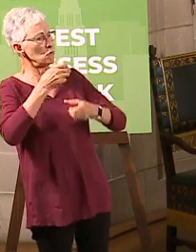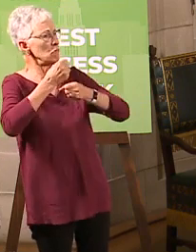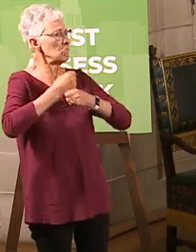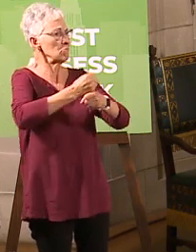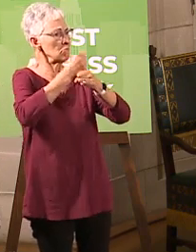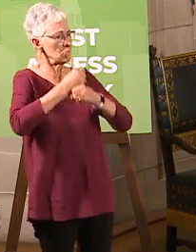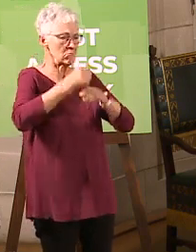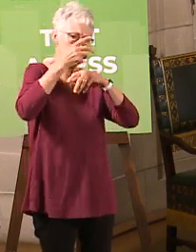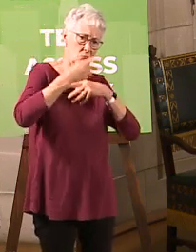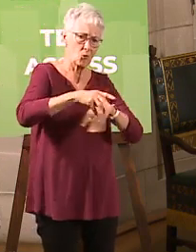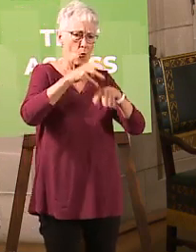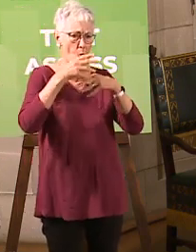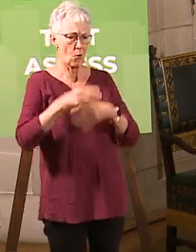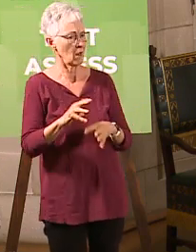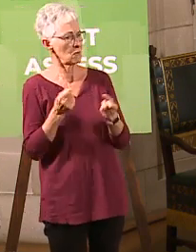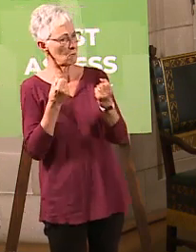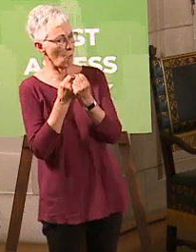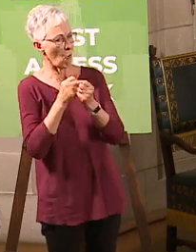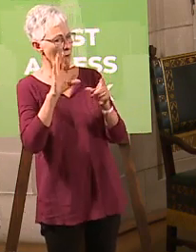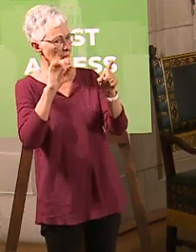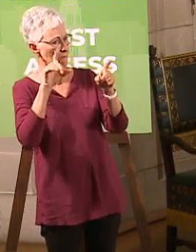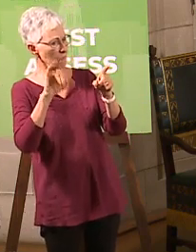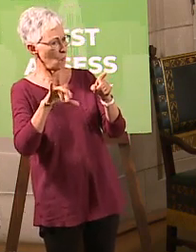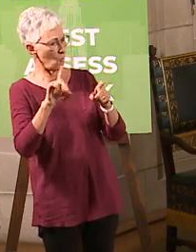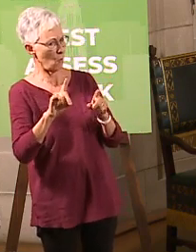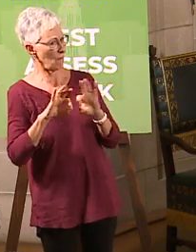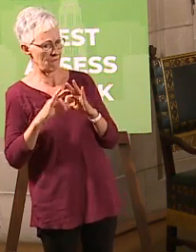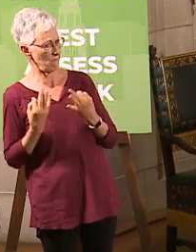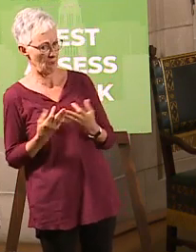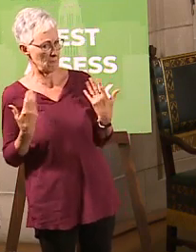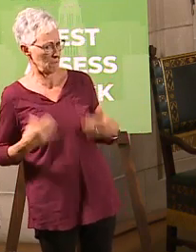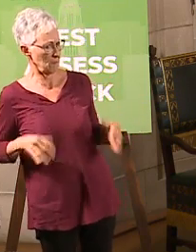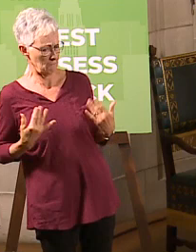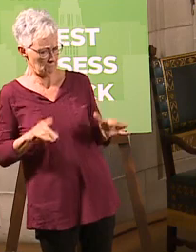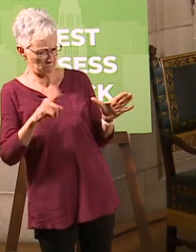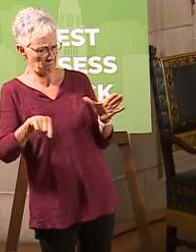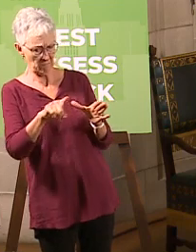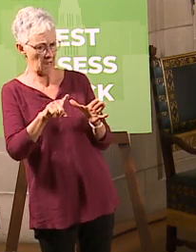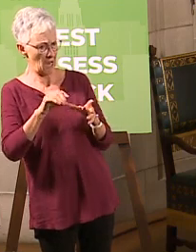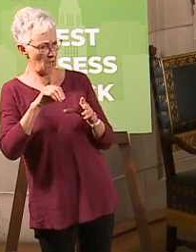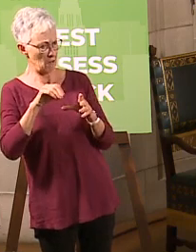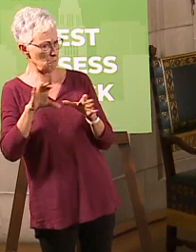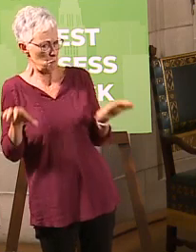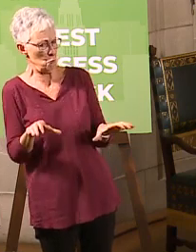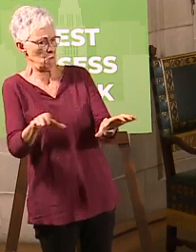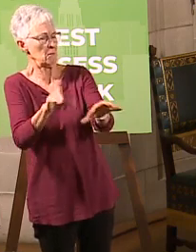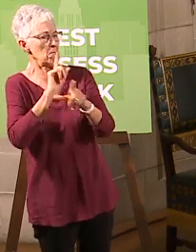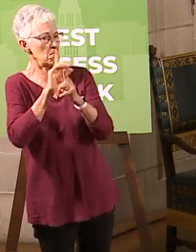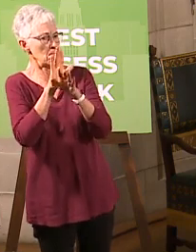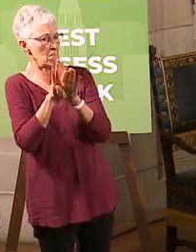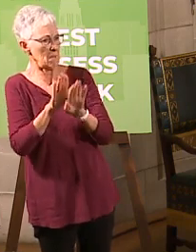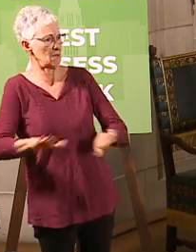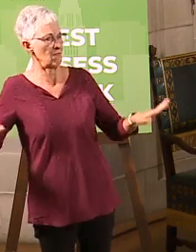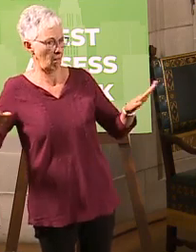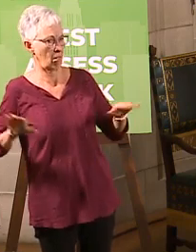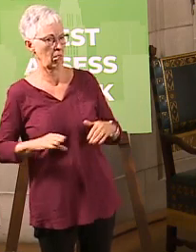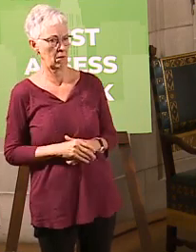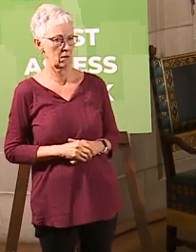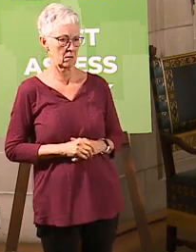both North and South Omaha with regard to what the state is doing to help respond to that pandemic. I would say it was